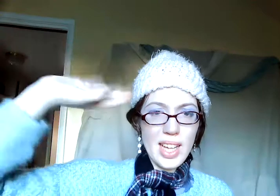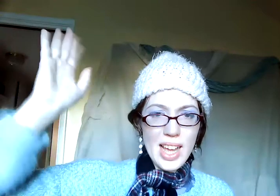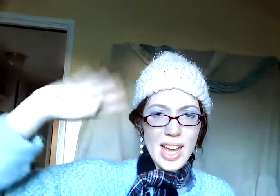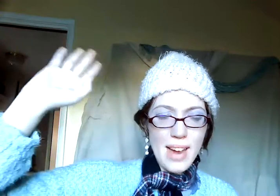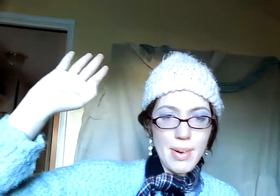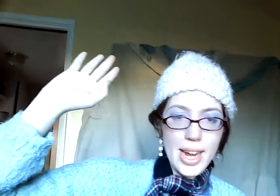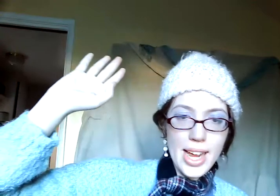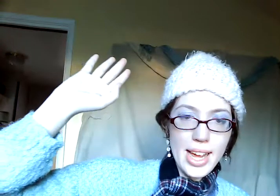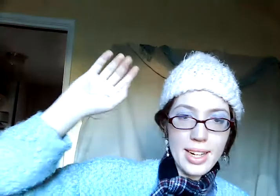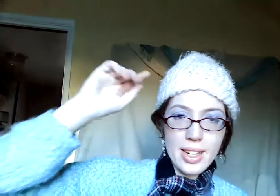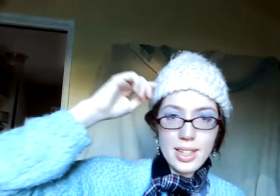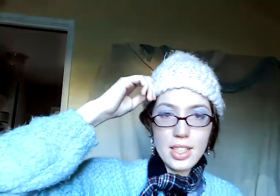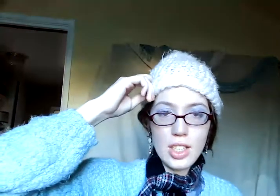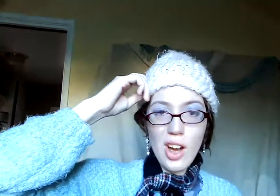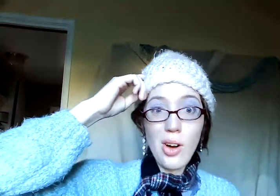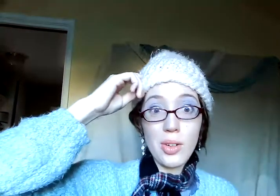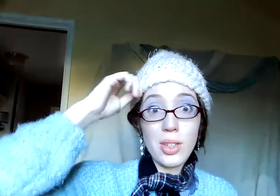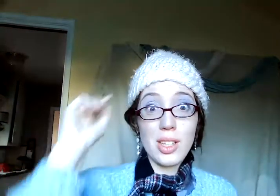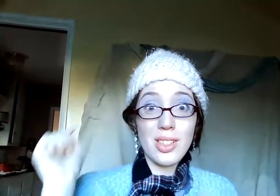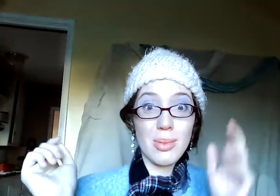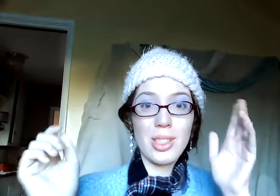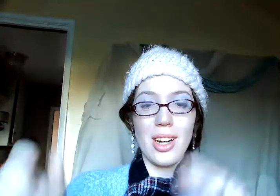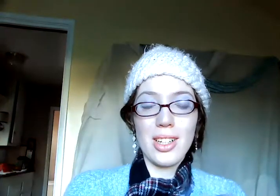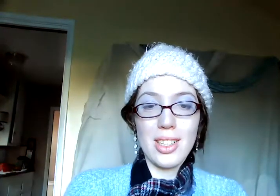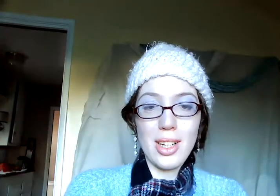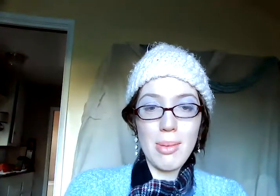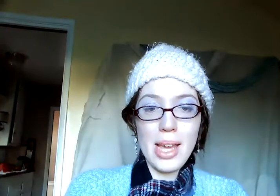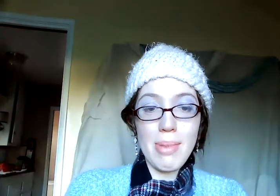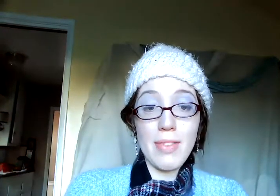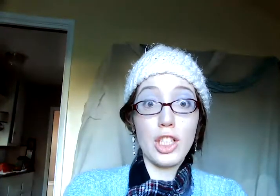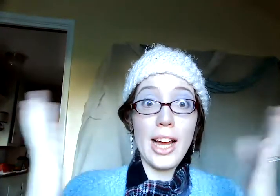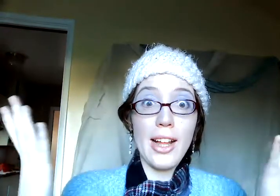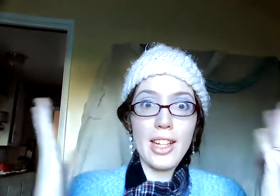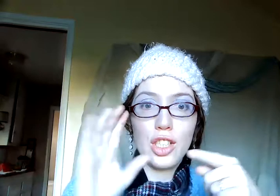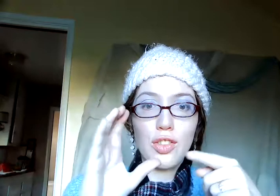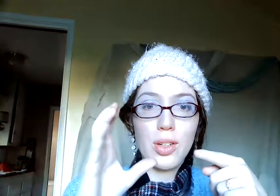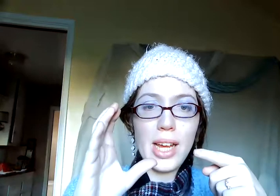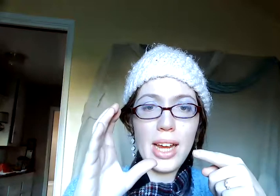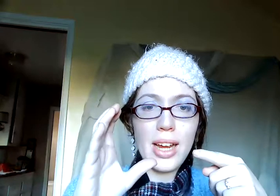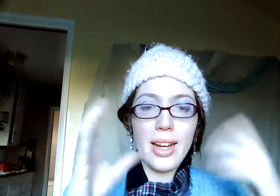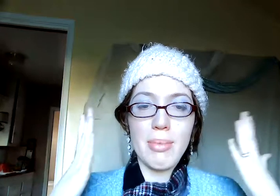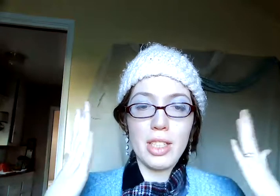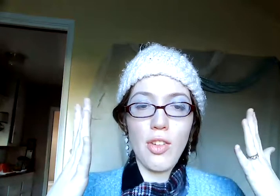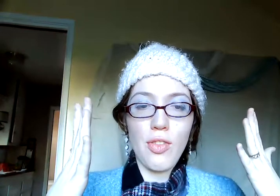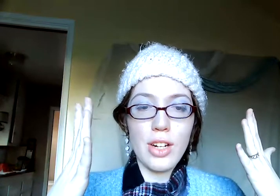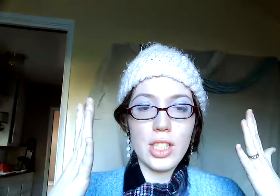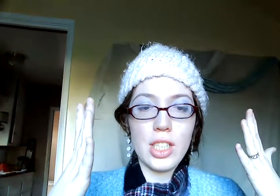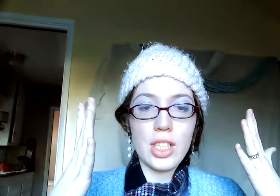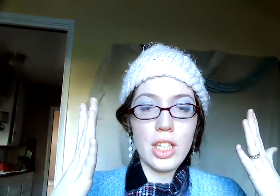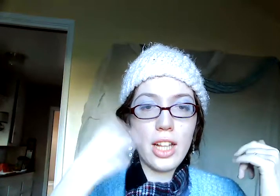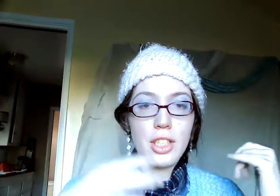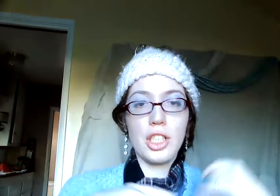hi everybody so today's Christmas song is going to be a of a challenge for me but go figure this is a challenge series